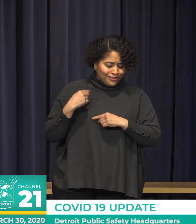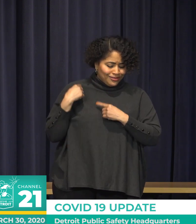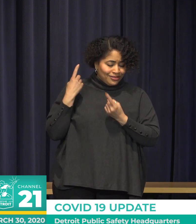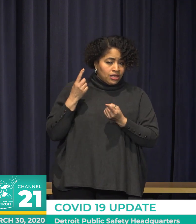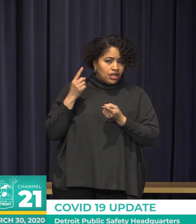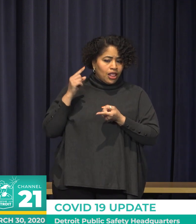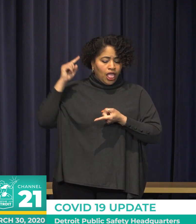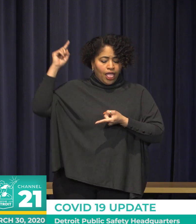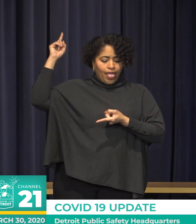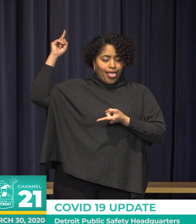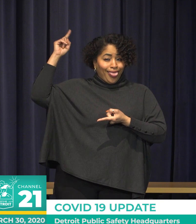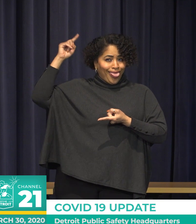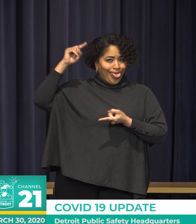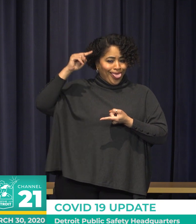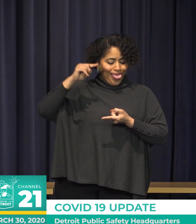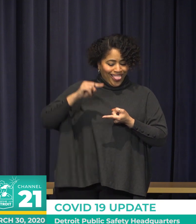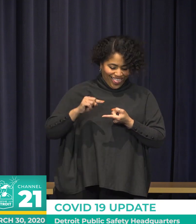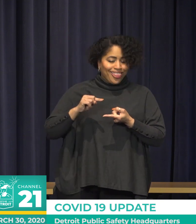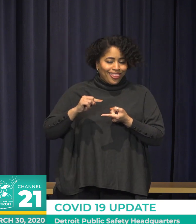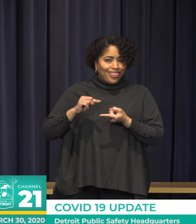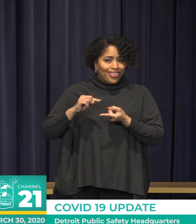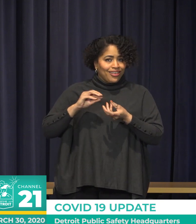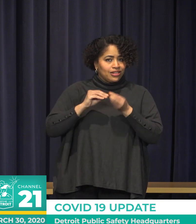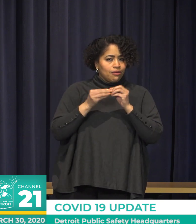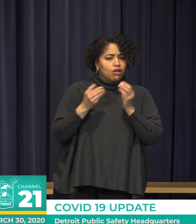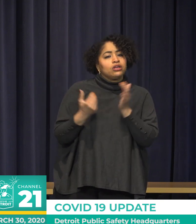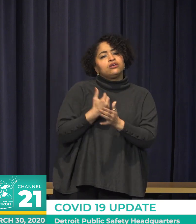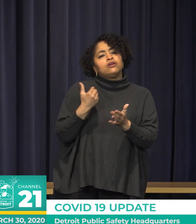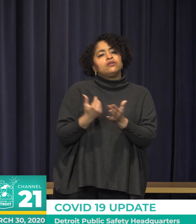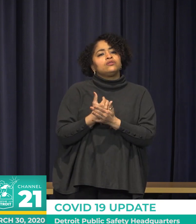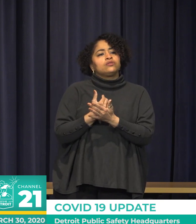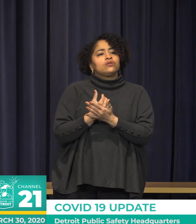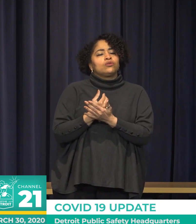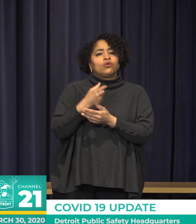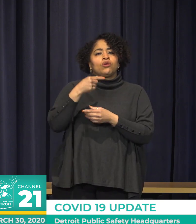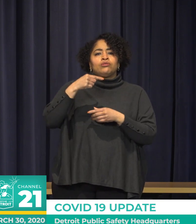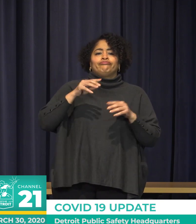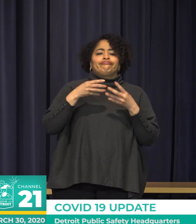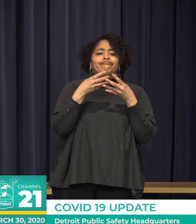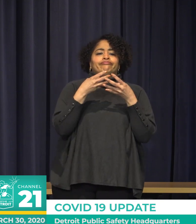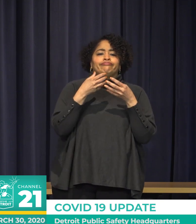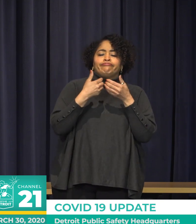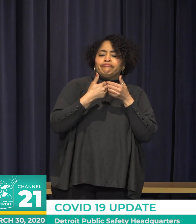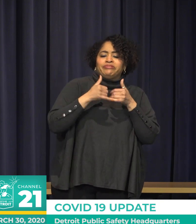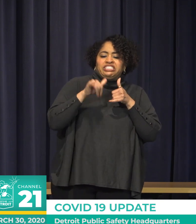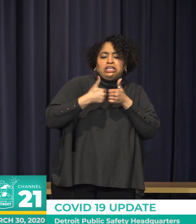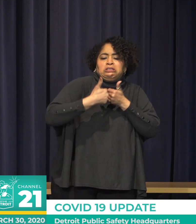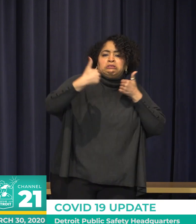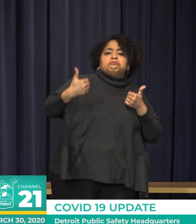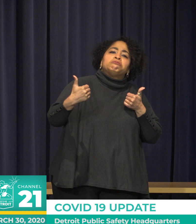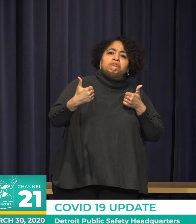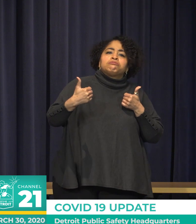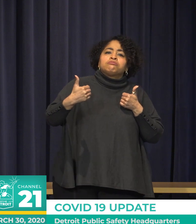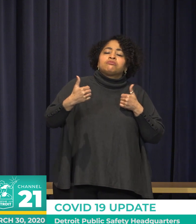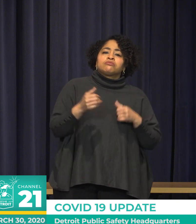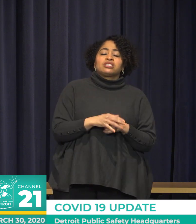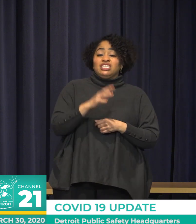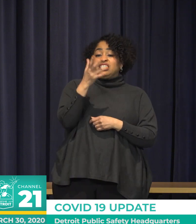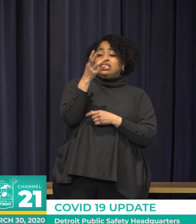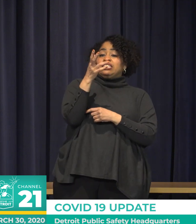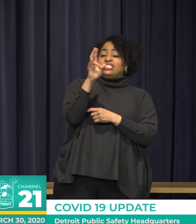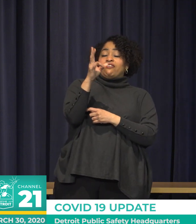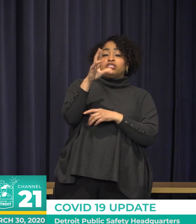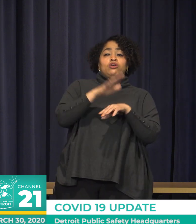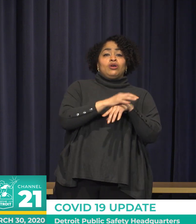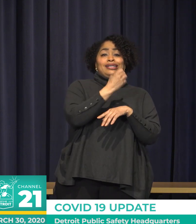the smallest number of new quarantines that we have seen at DPD in 10 days, 17 on Saturday and